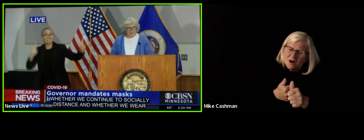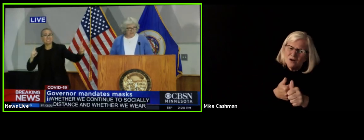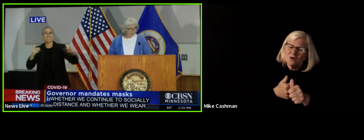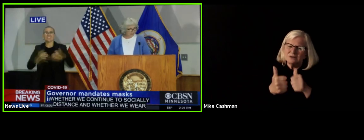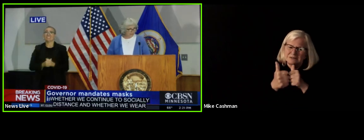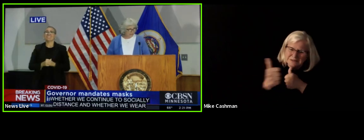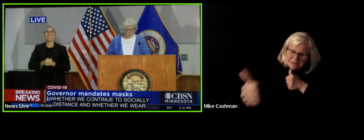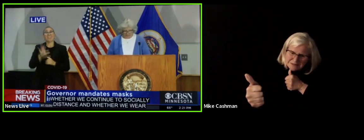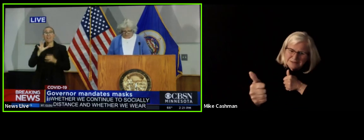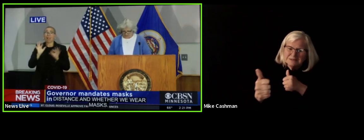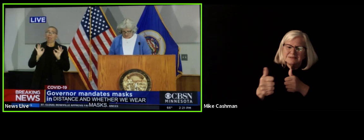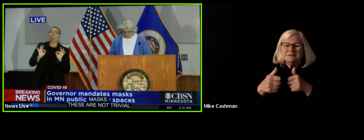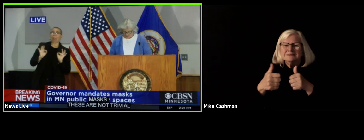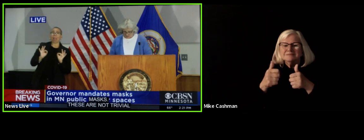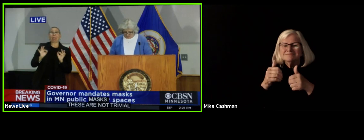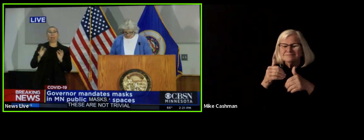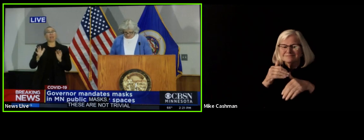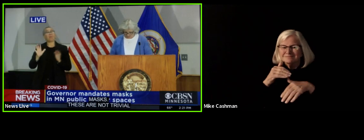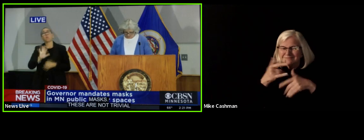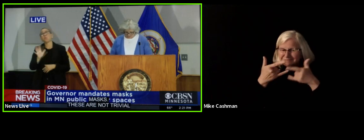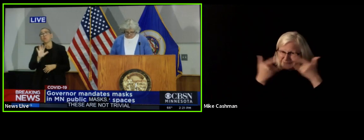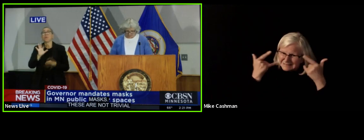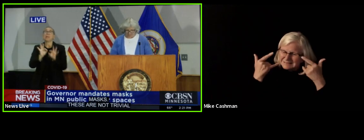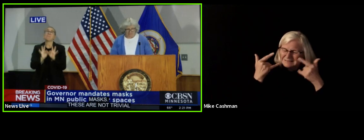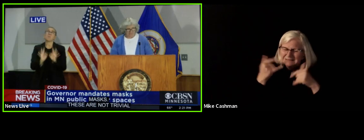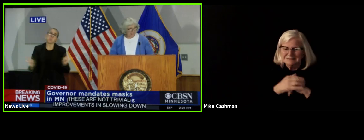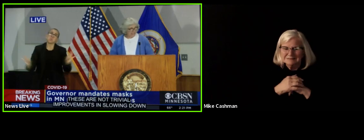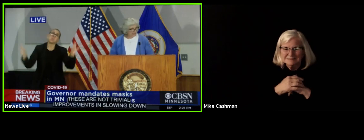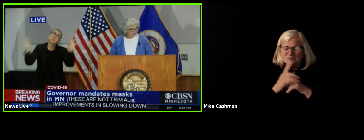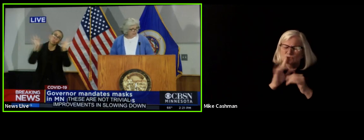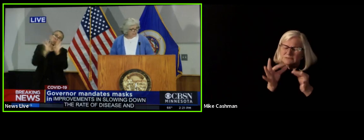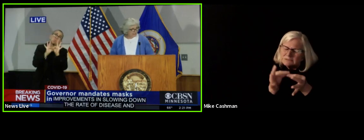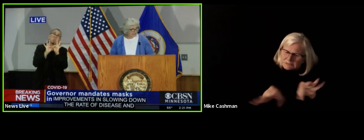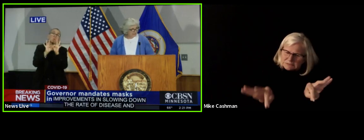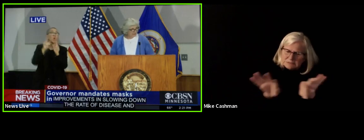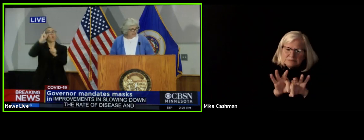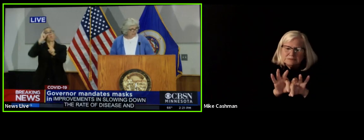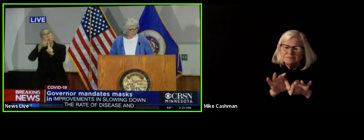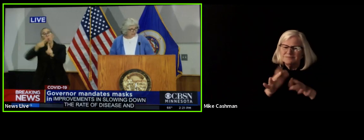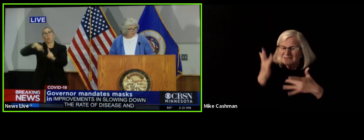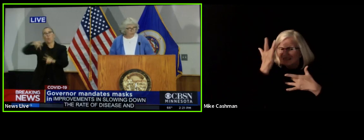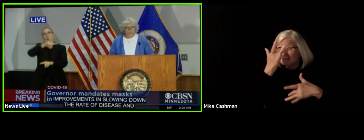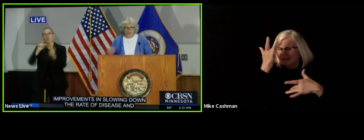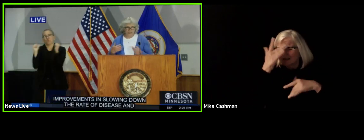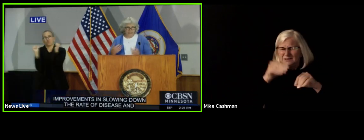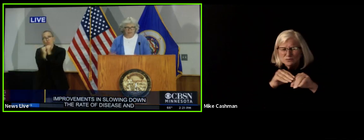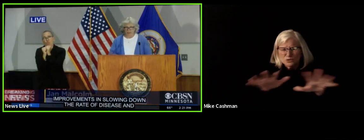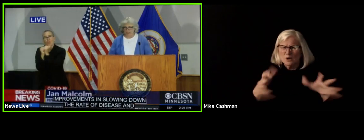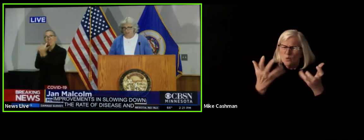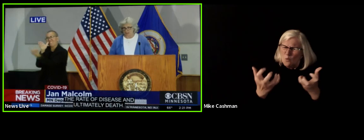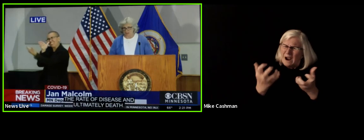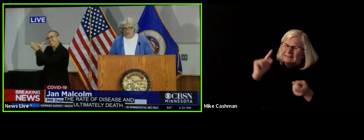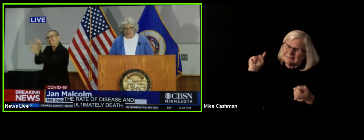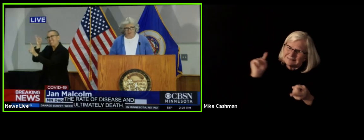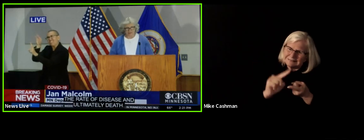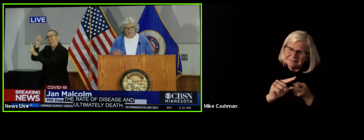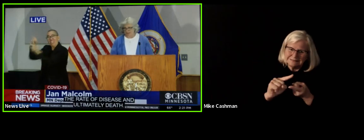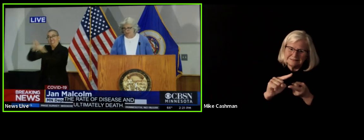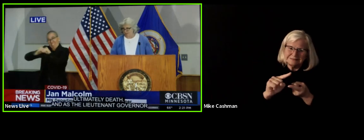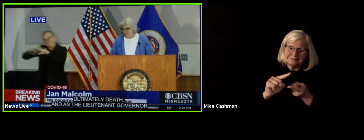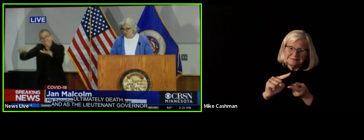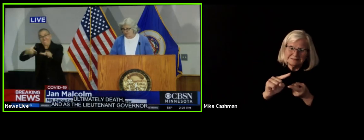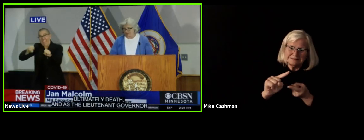in slowing down the rate of disease and ultimately death. And as the Lieutenant Governor said, we're doing this to protect each other. We've